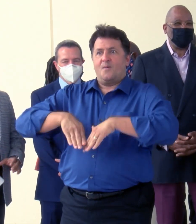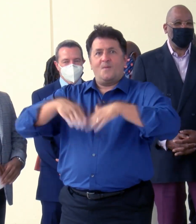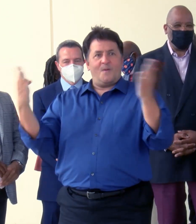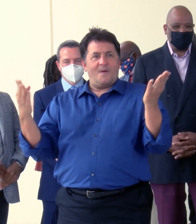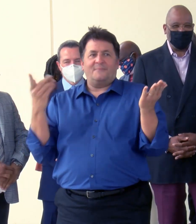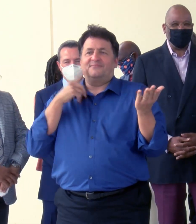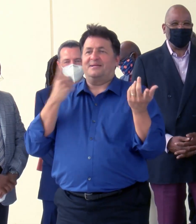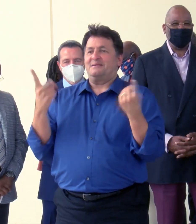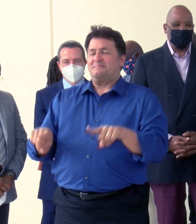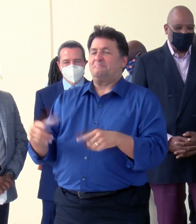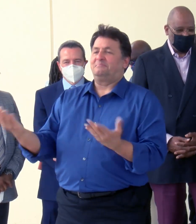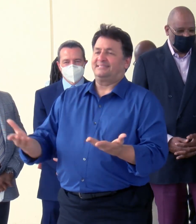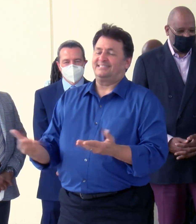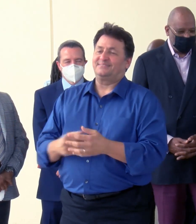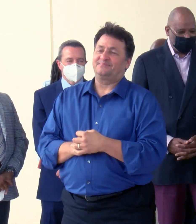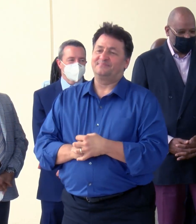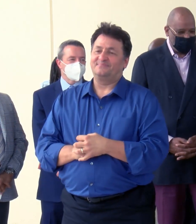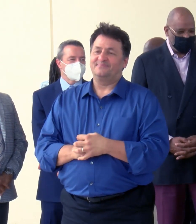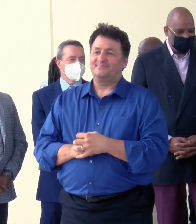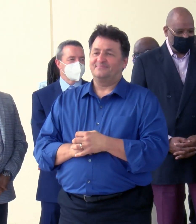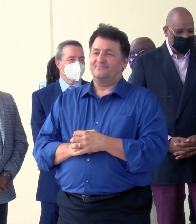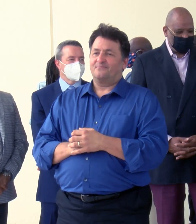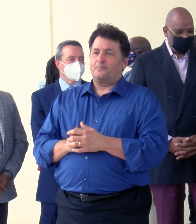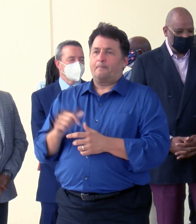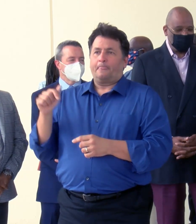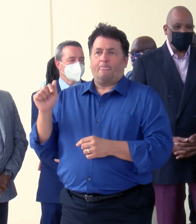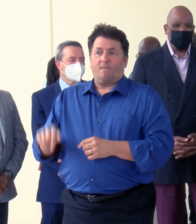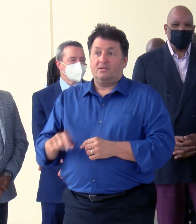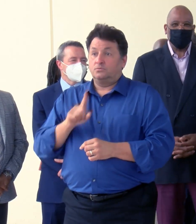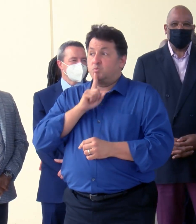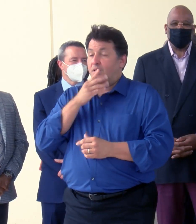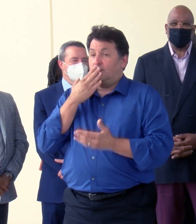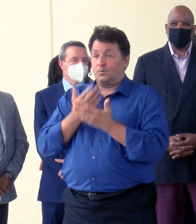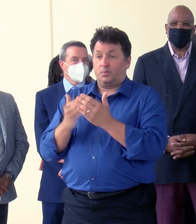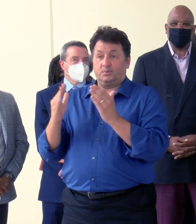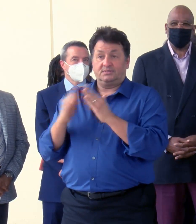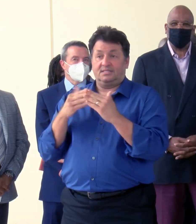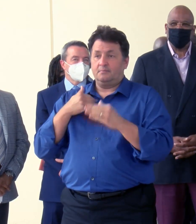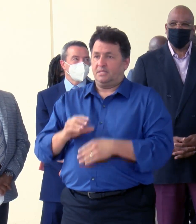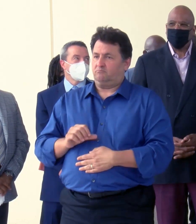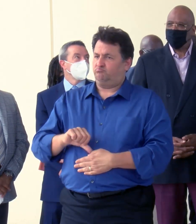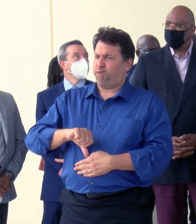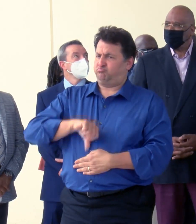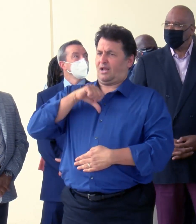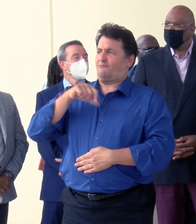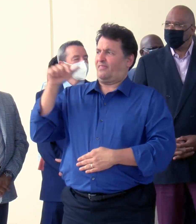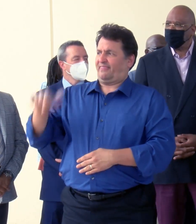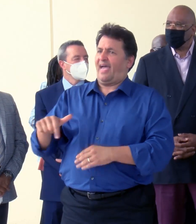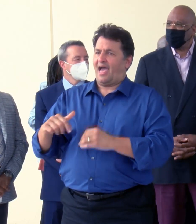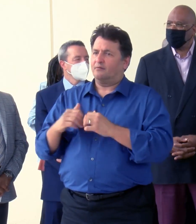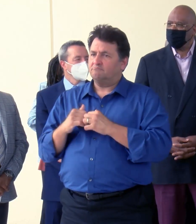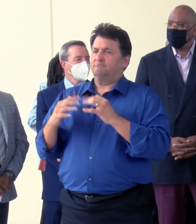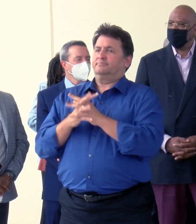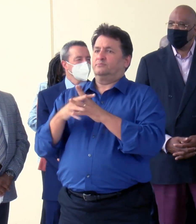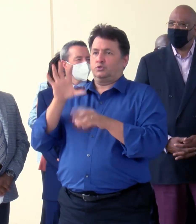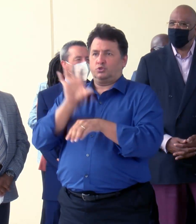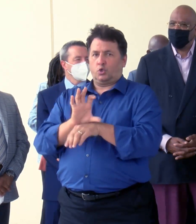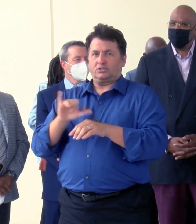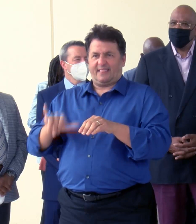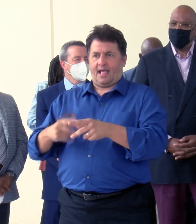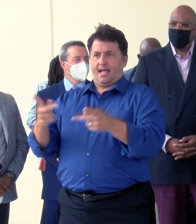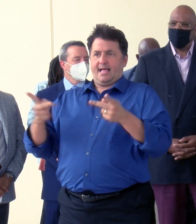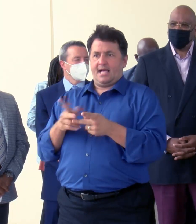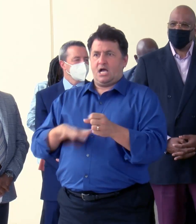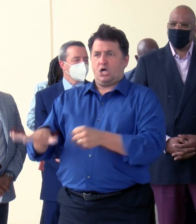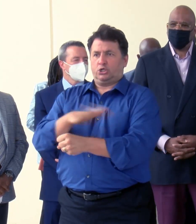and as a member and as mayor of this great city, I'm so proud that this vaccination clinic is taking place right here and at two other locations